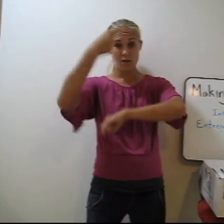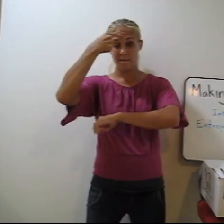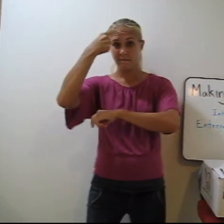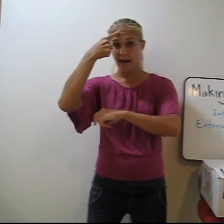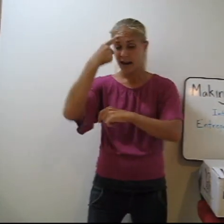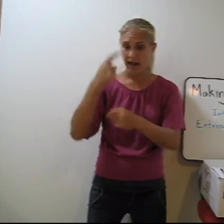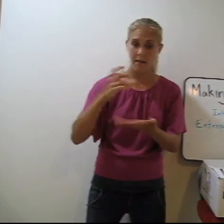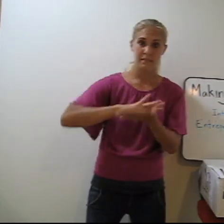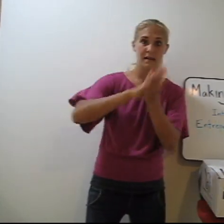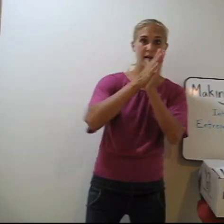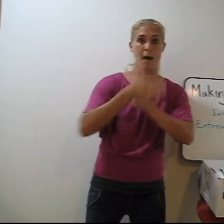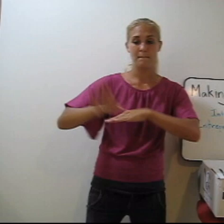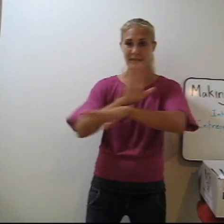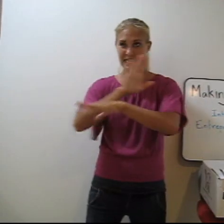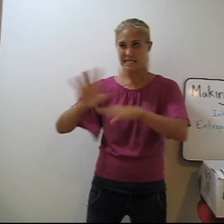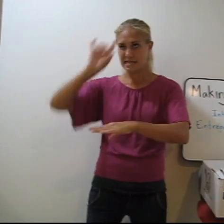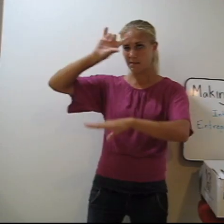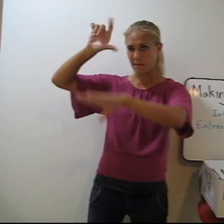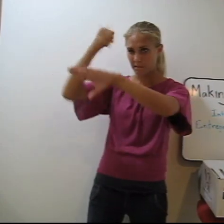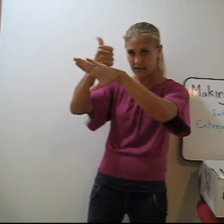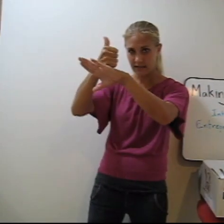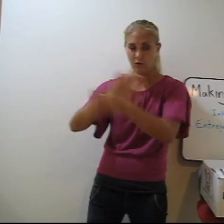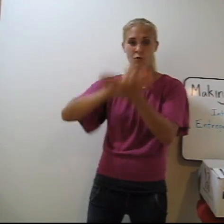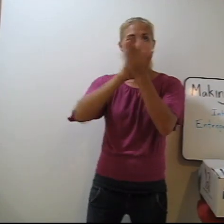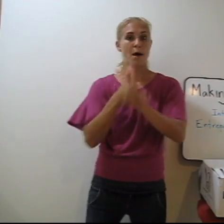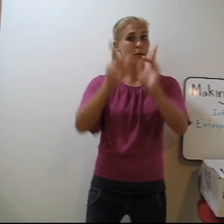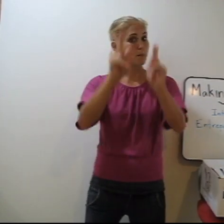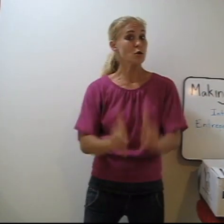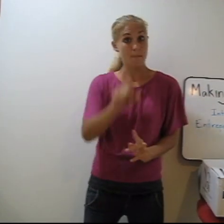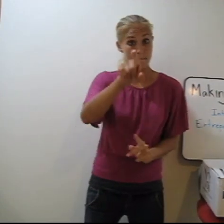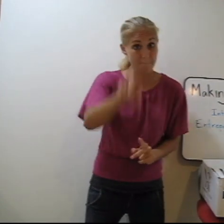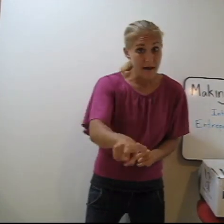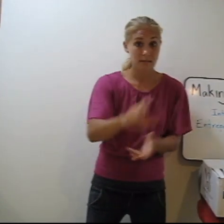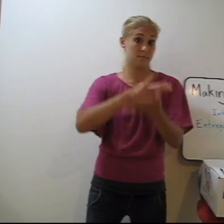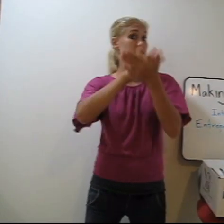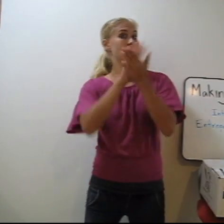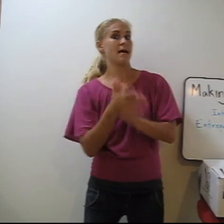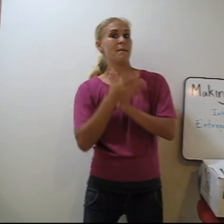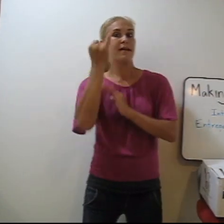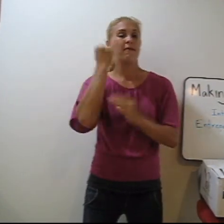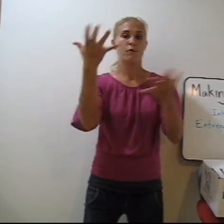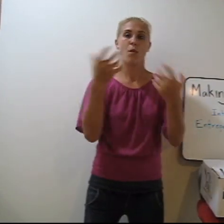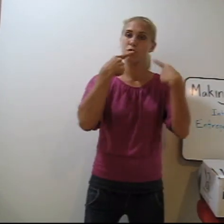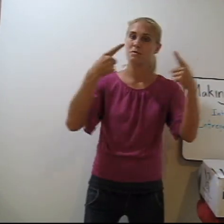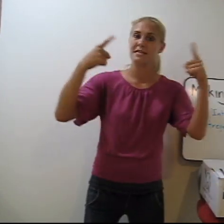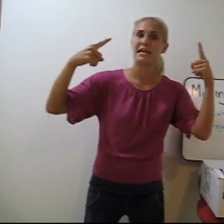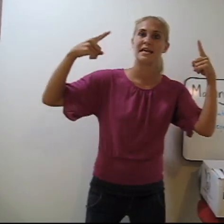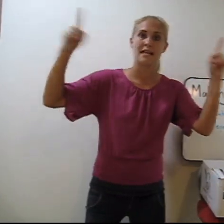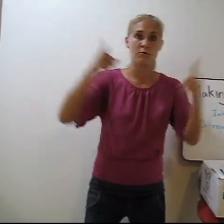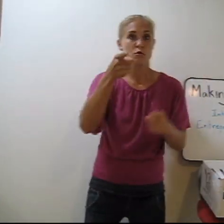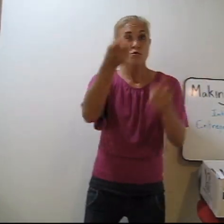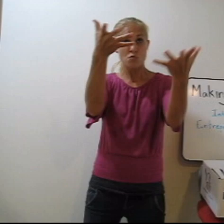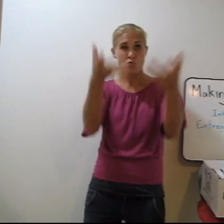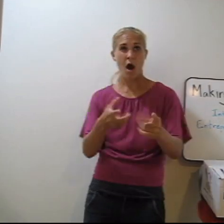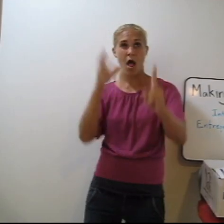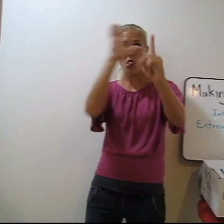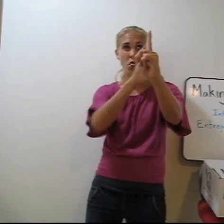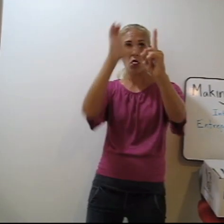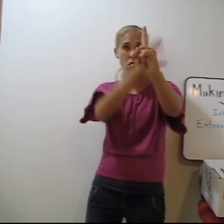entrepreneur mindset, to become the person you need to become in order to achieve the success you seek in owning your own business.